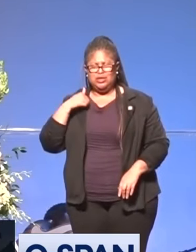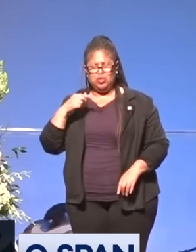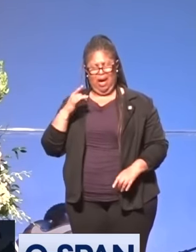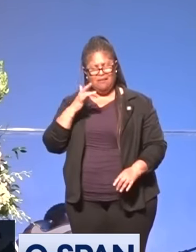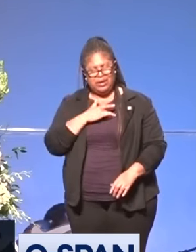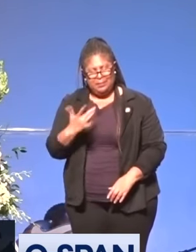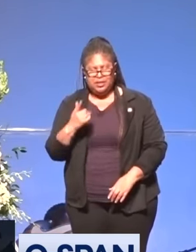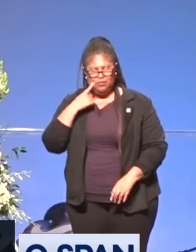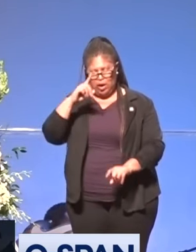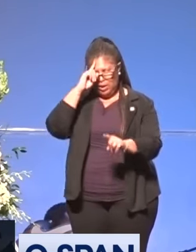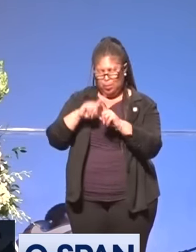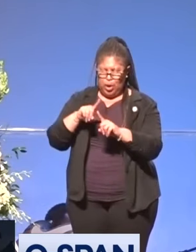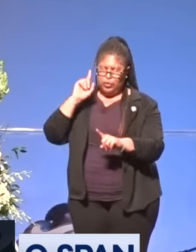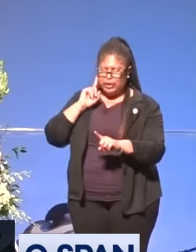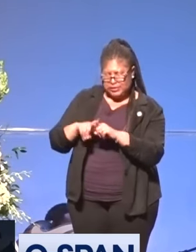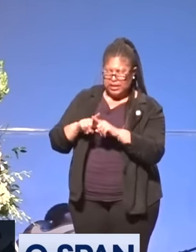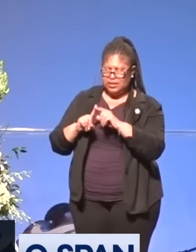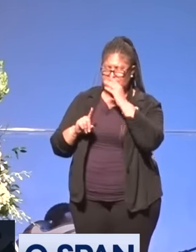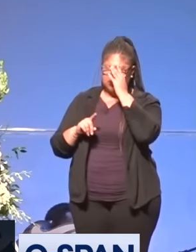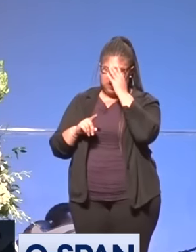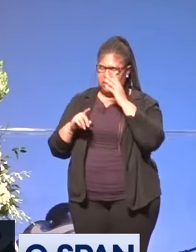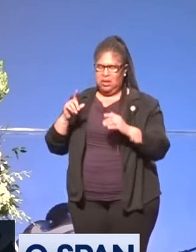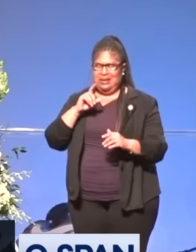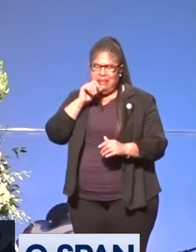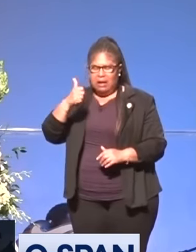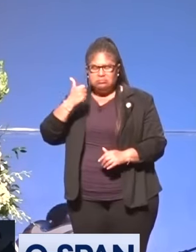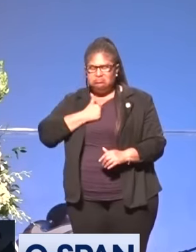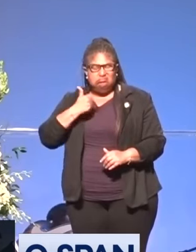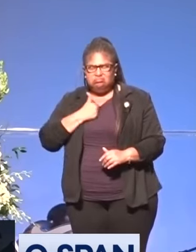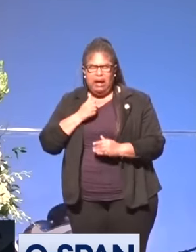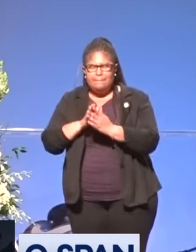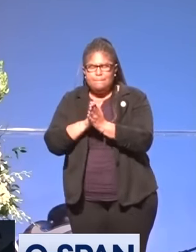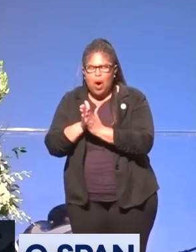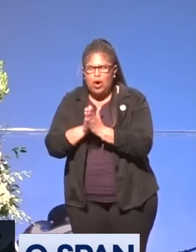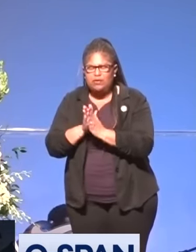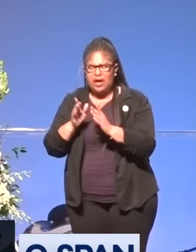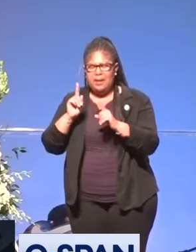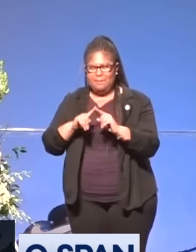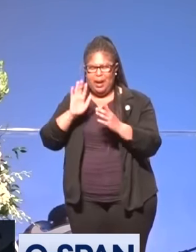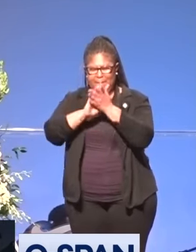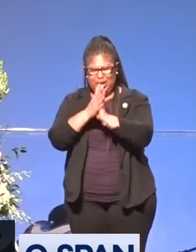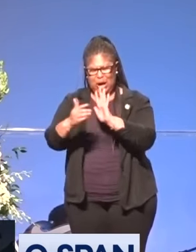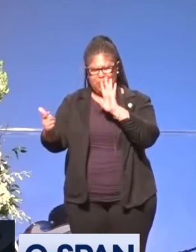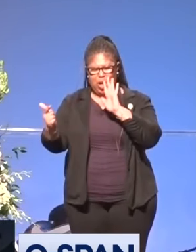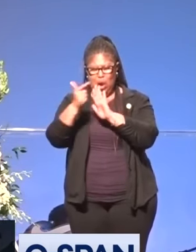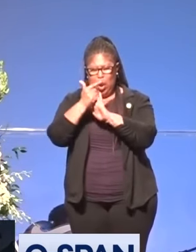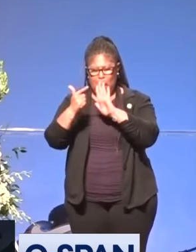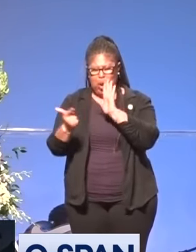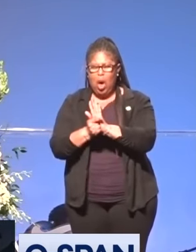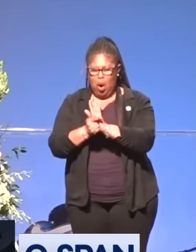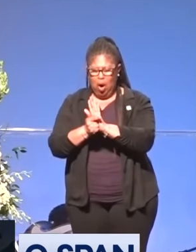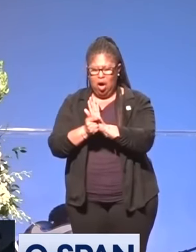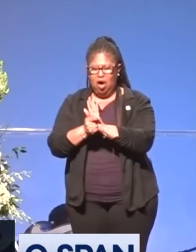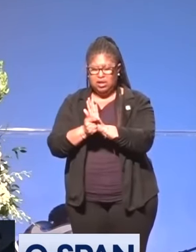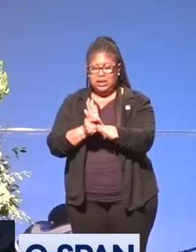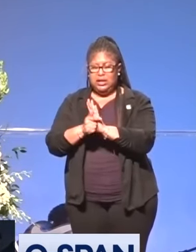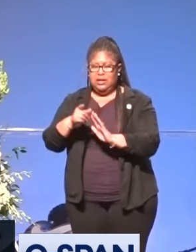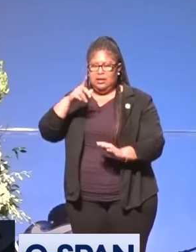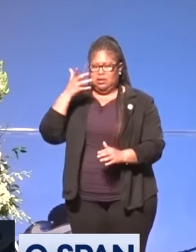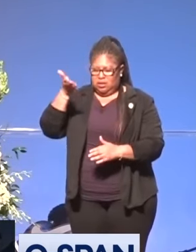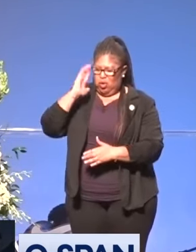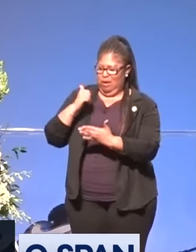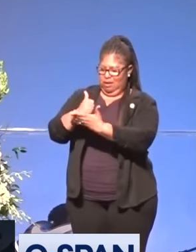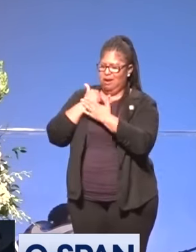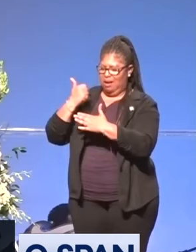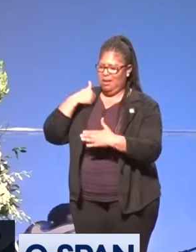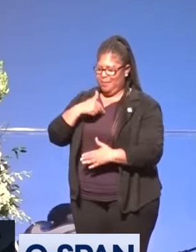sisters. that empathy is not self-motivated but it's now become lawmandated. God have mercy. God help us